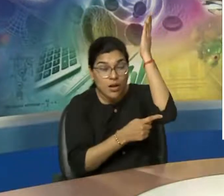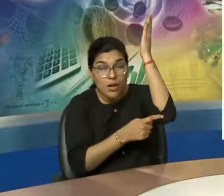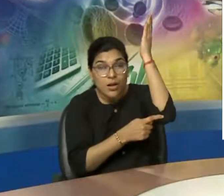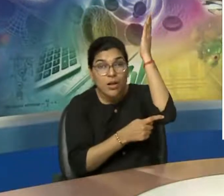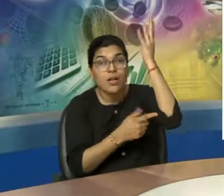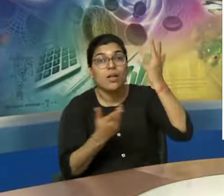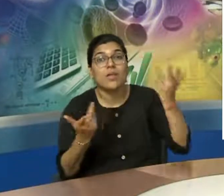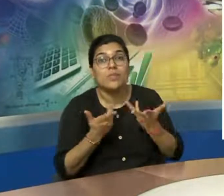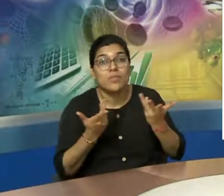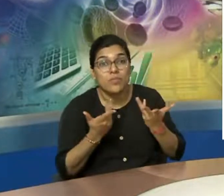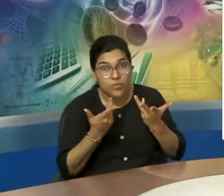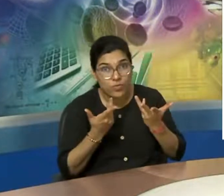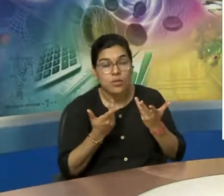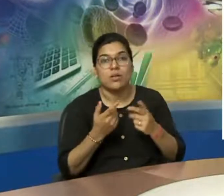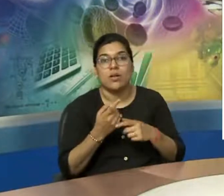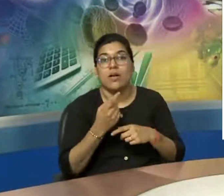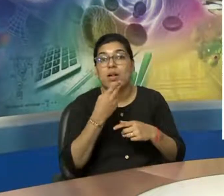And you can see the third image,